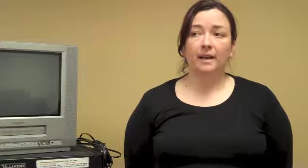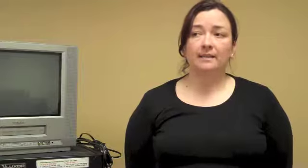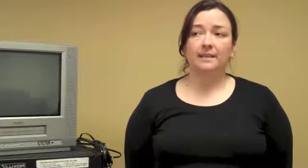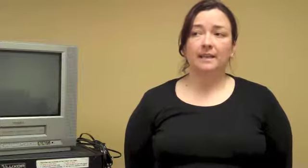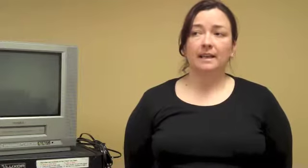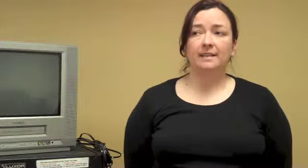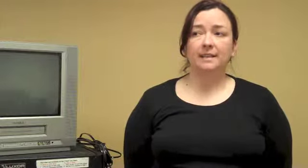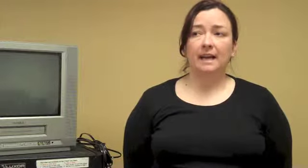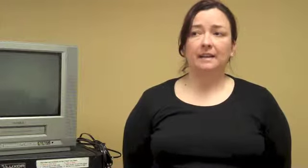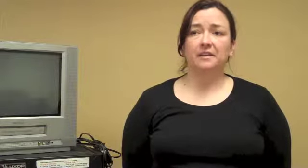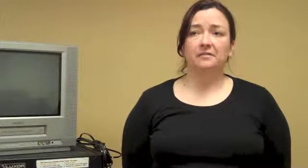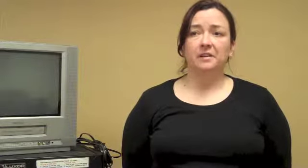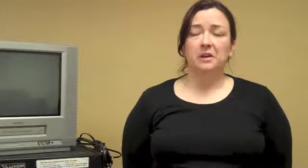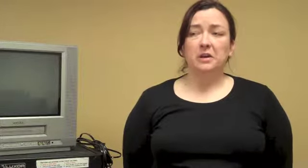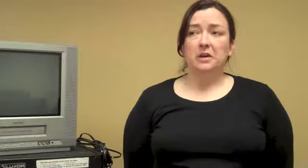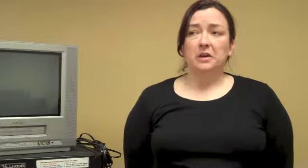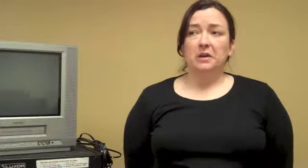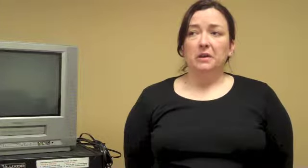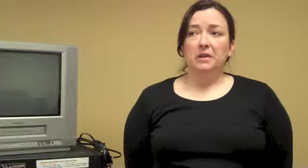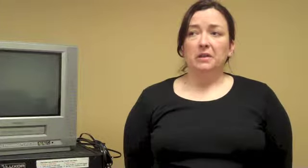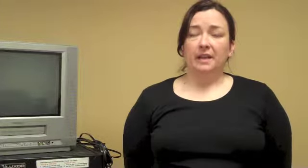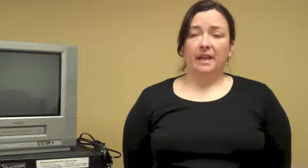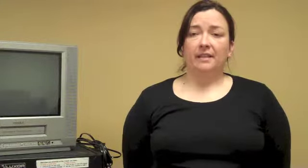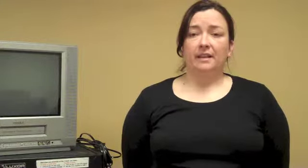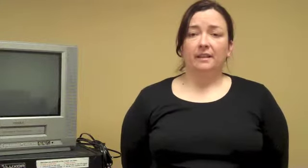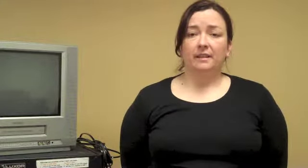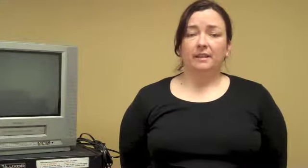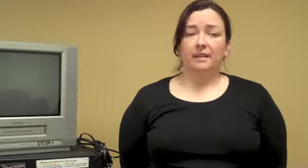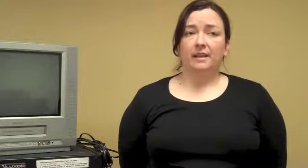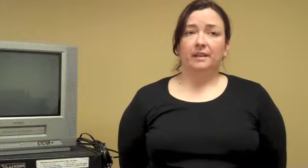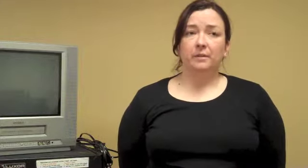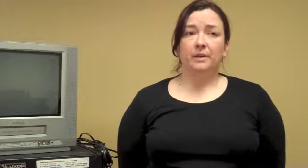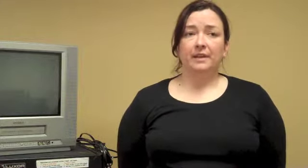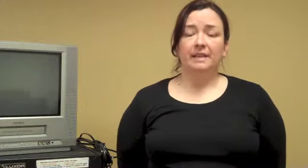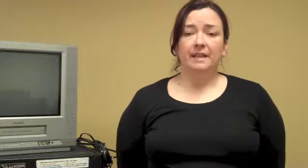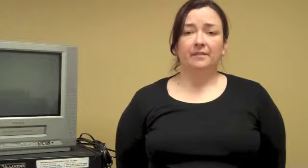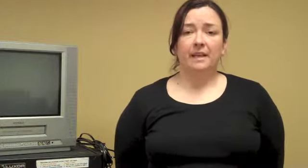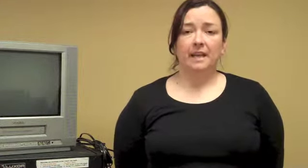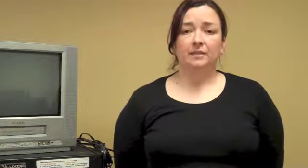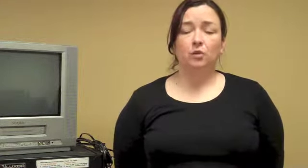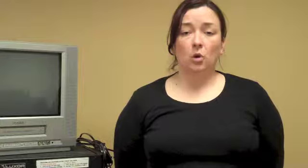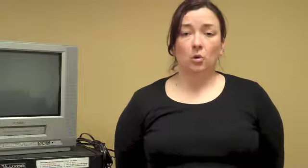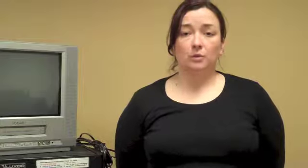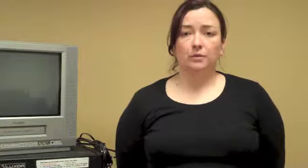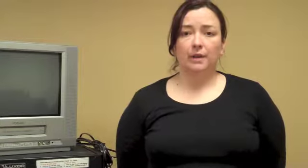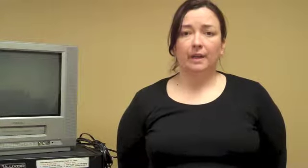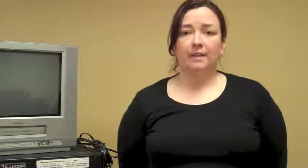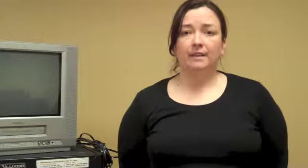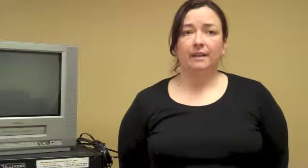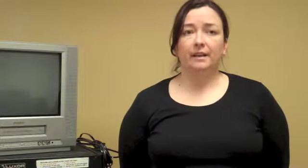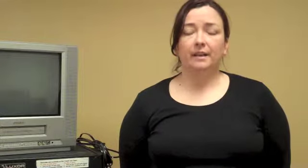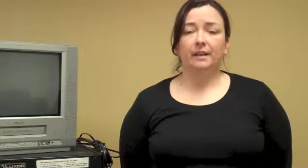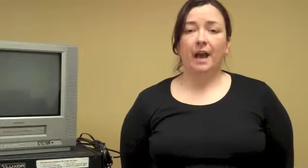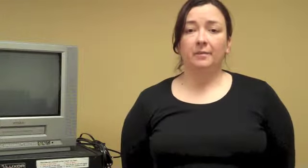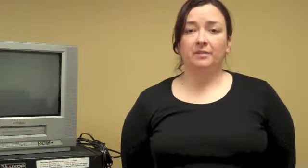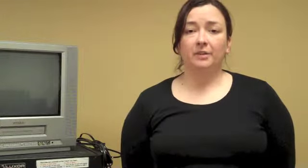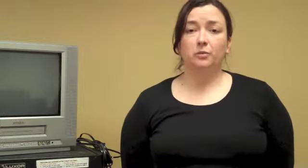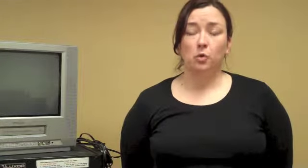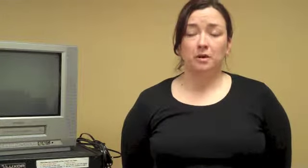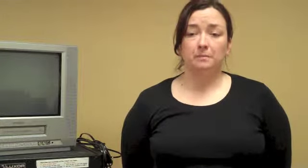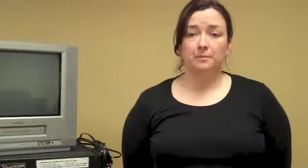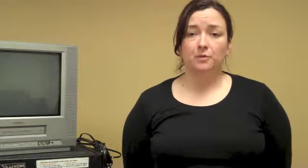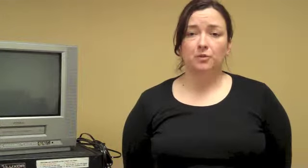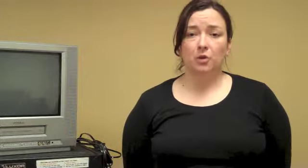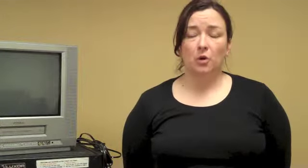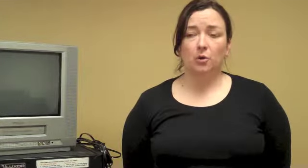well, because the inside of the can, the liquid on the inside of the can is cold and the atmosphere